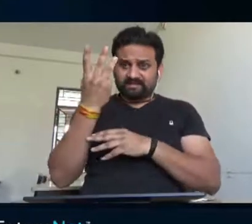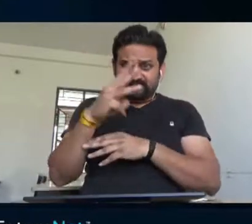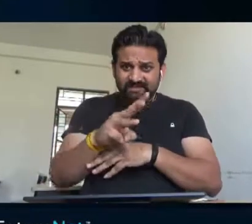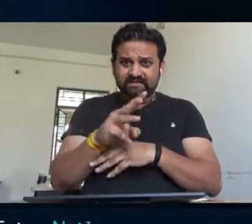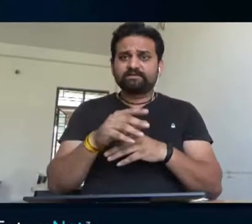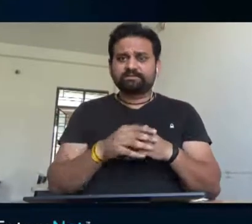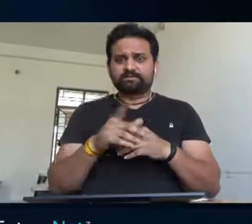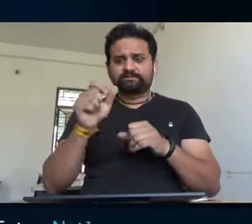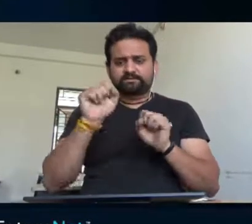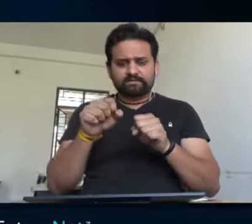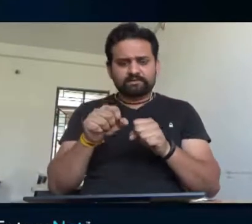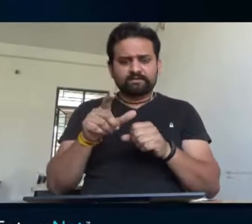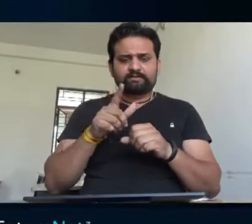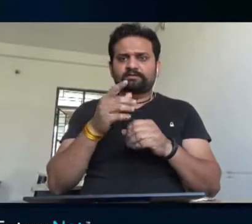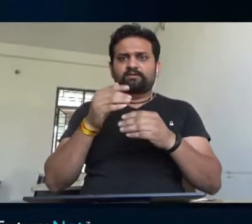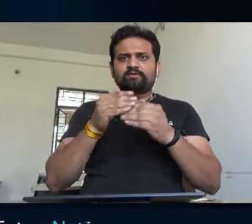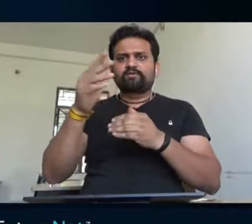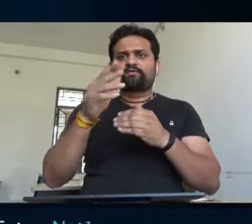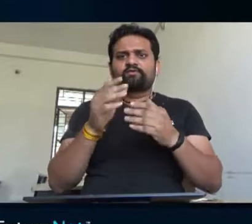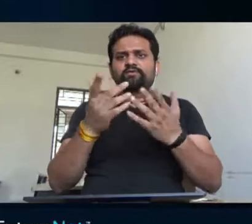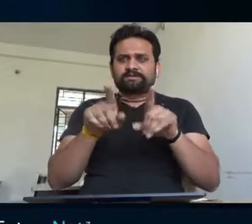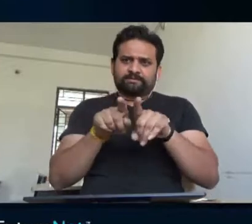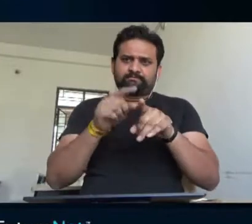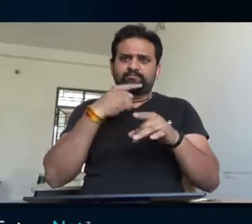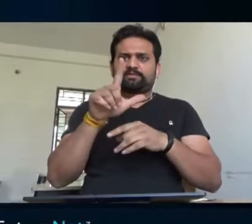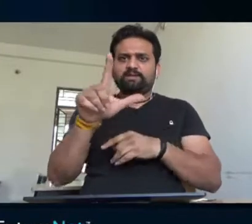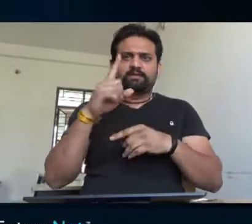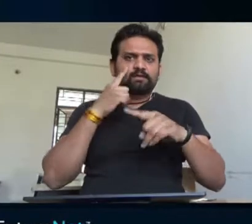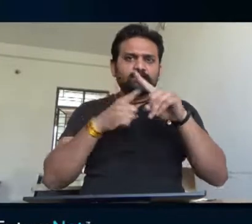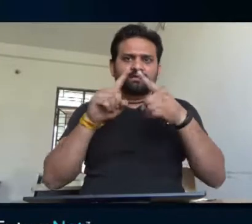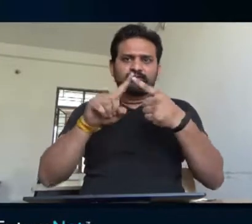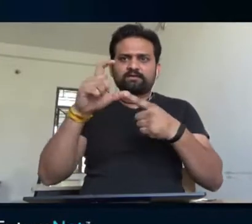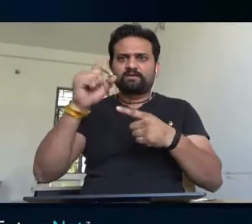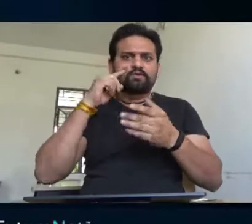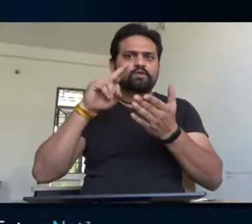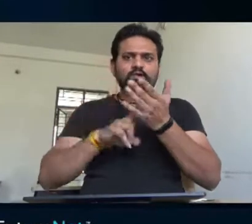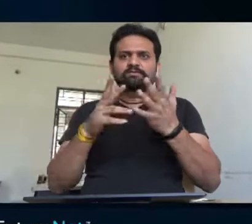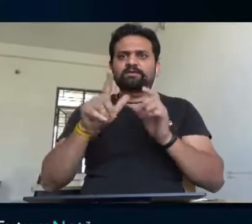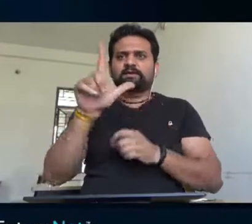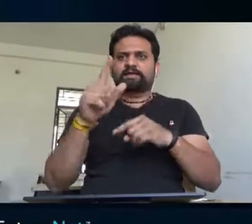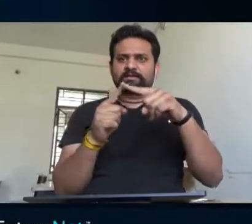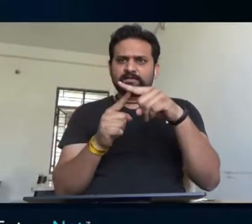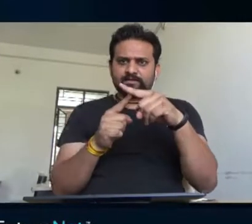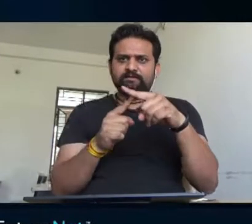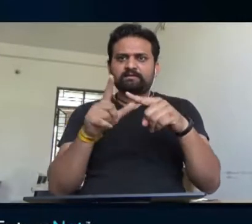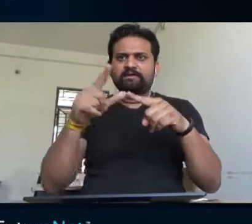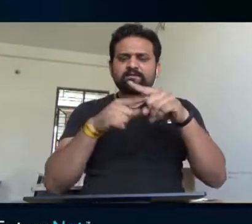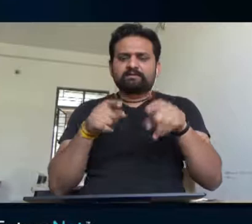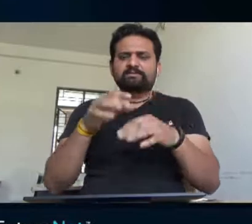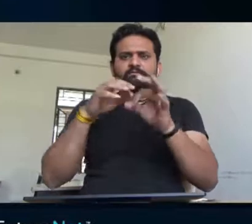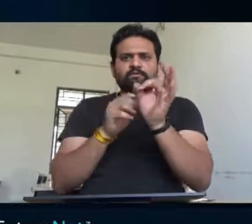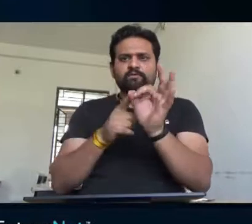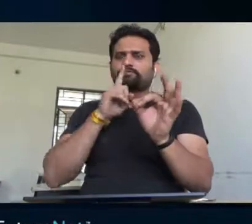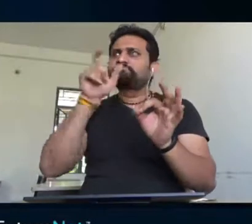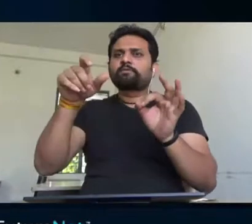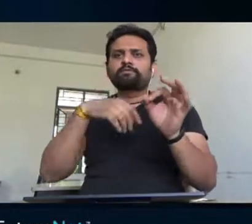pay out in Future Ad Pro your commission also with Litecoin. And Litecoin is one of these favorite coins,